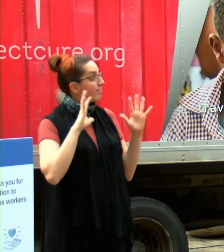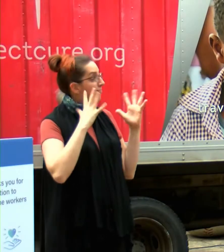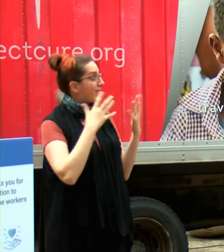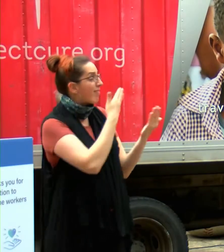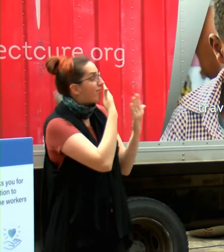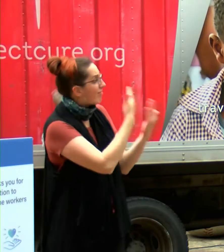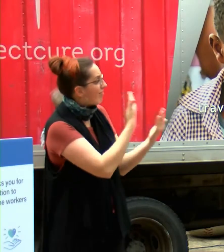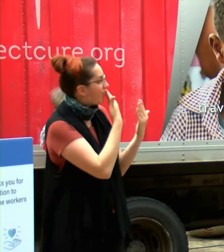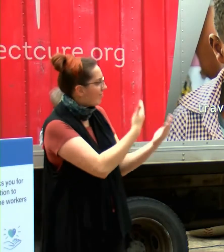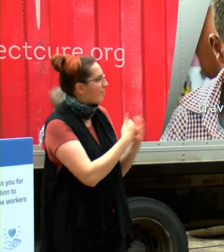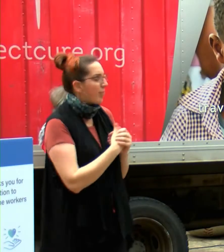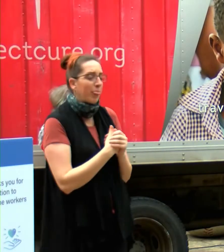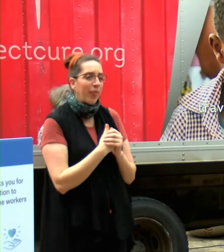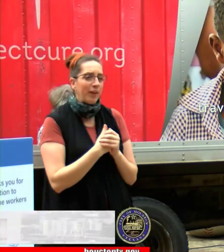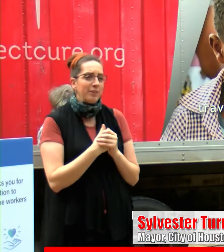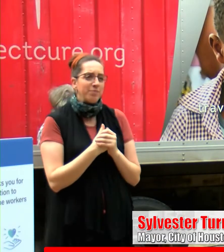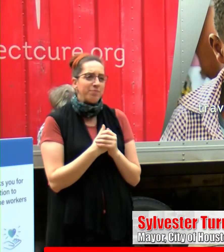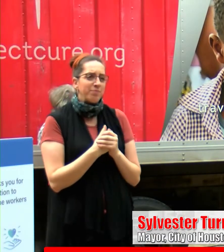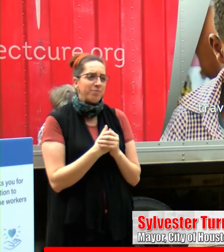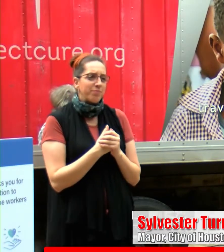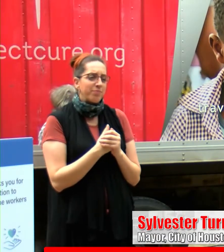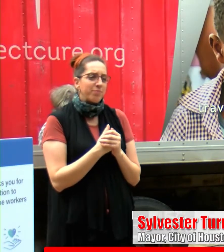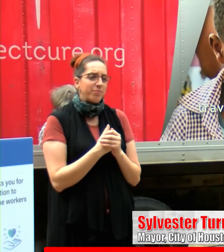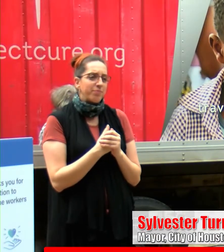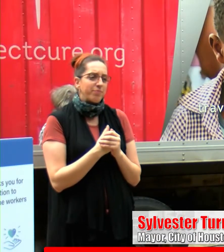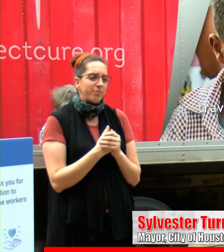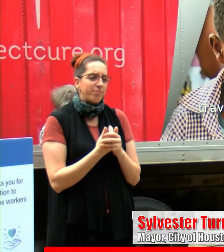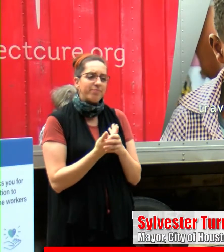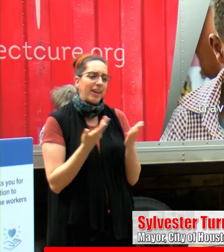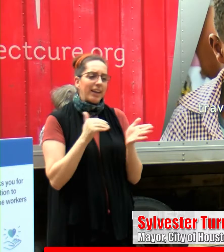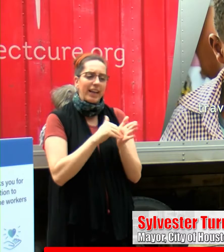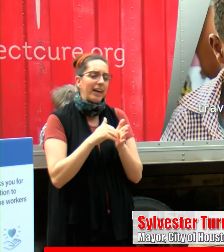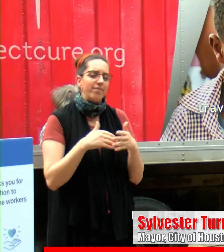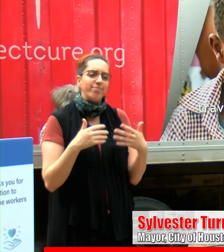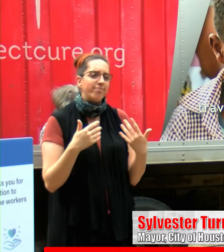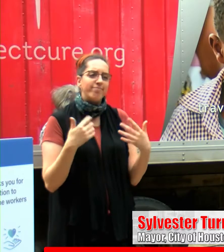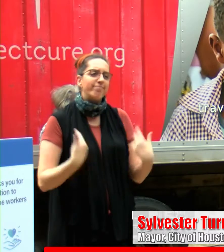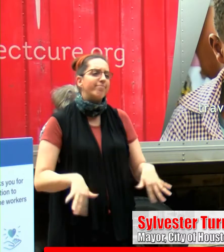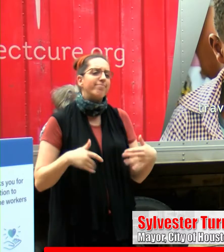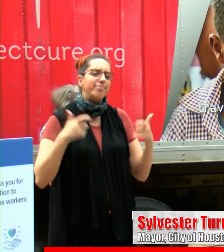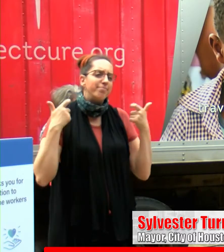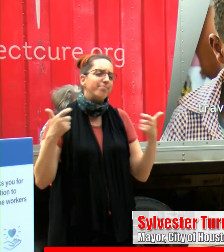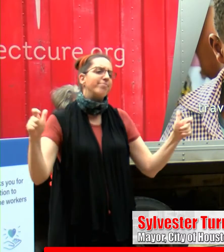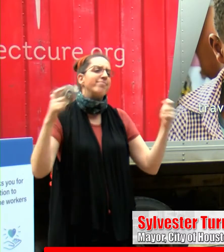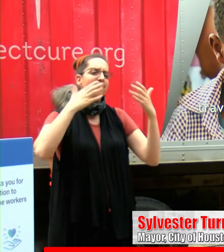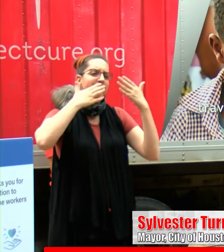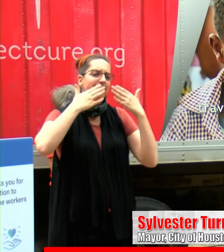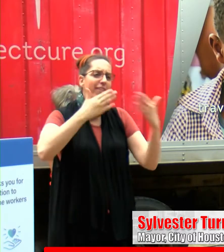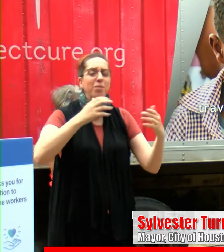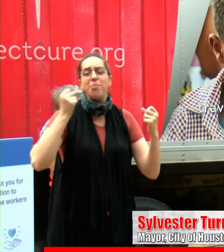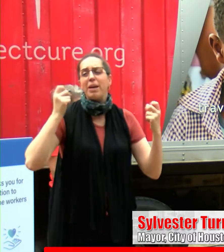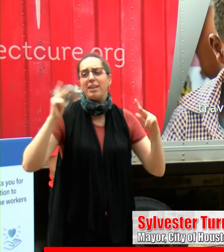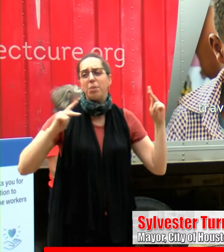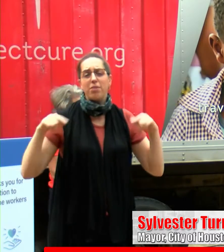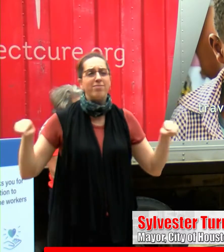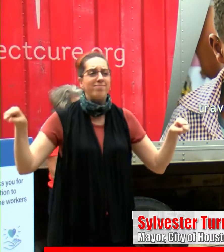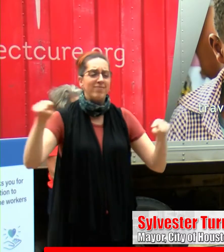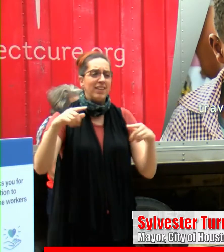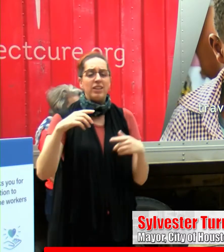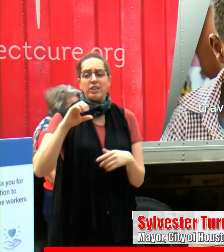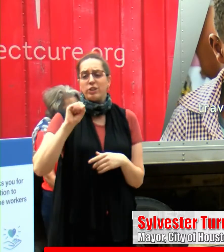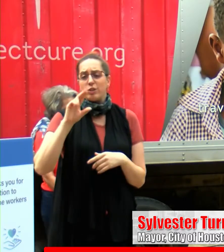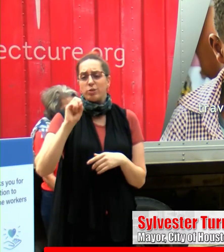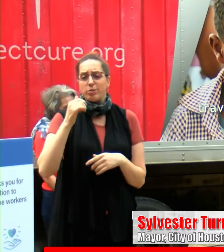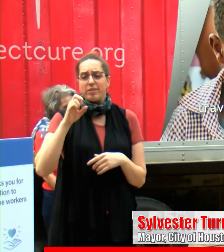Thank you, Mohammed. I look again, just a big, huge thanks on behalf of so many. Susan Christian